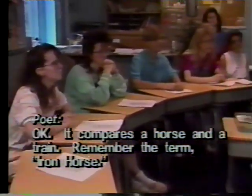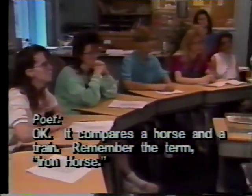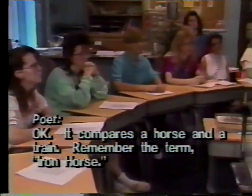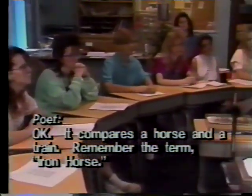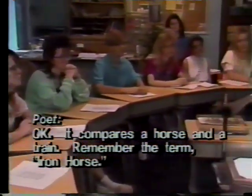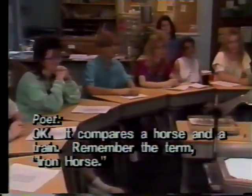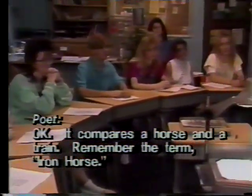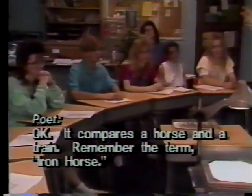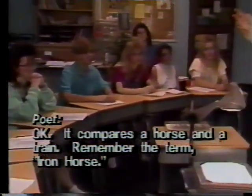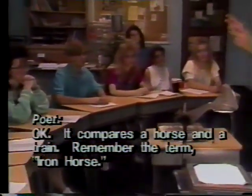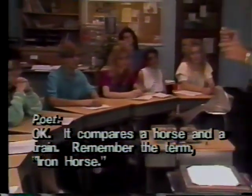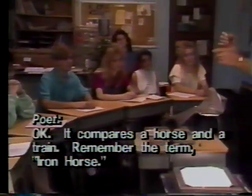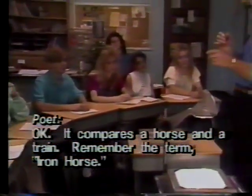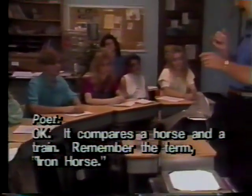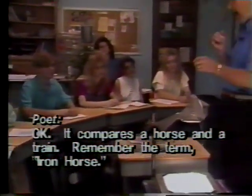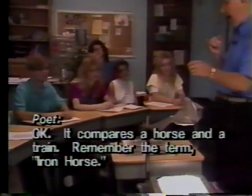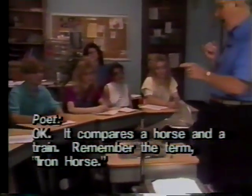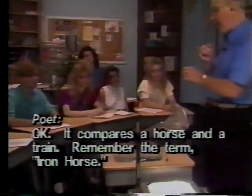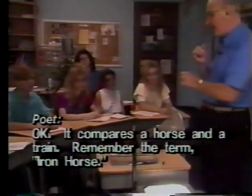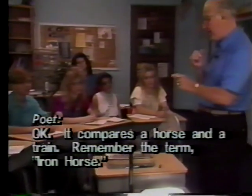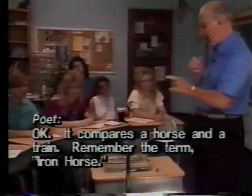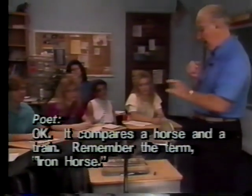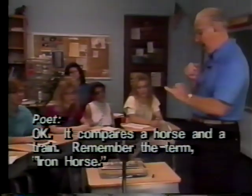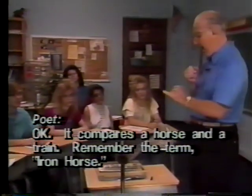Remember the term iron,